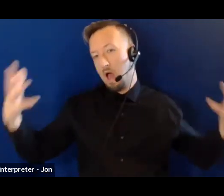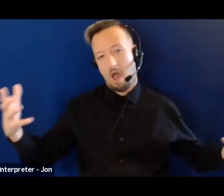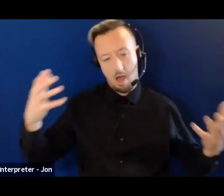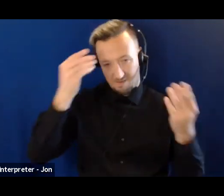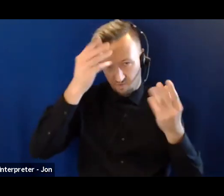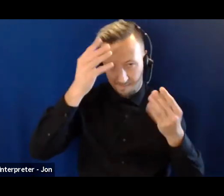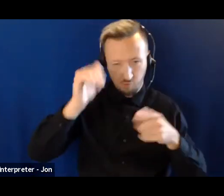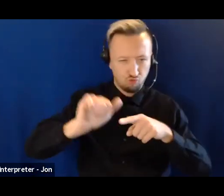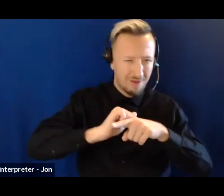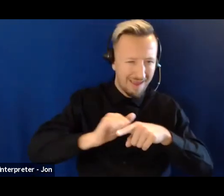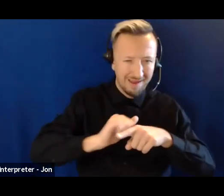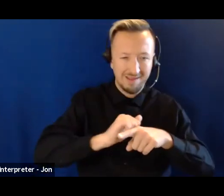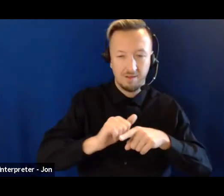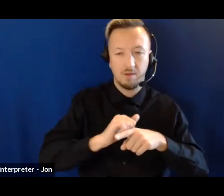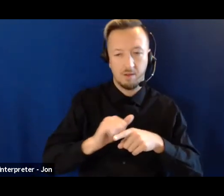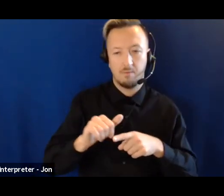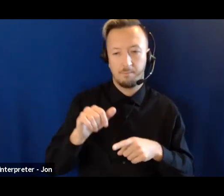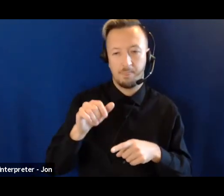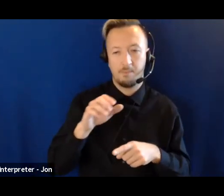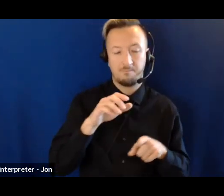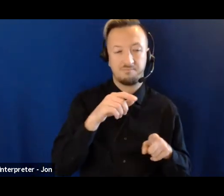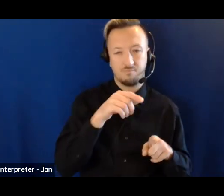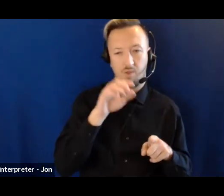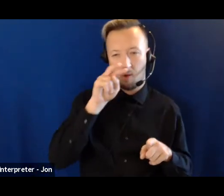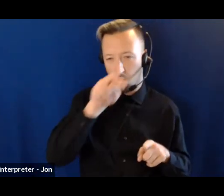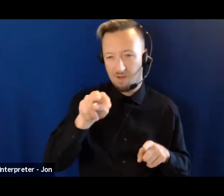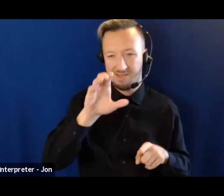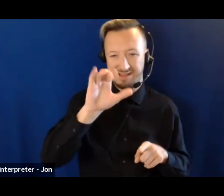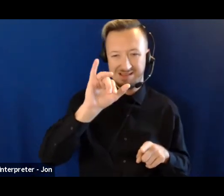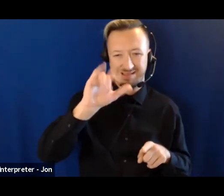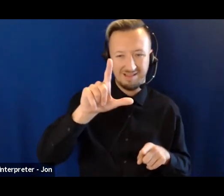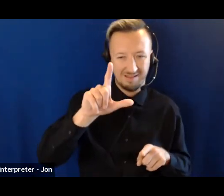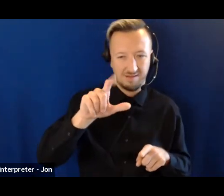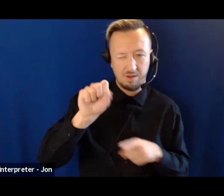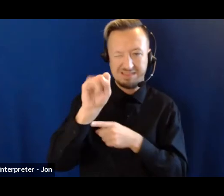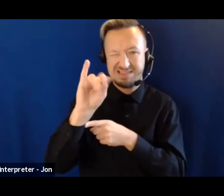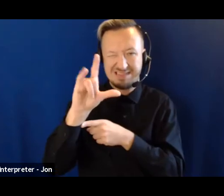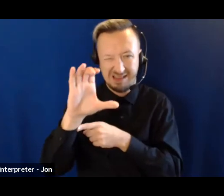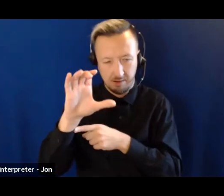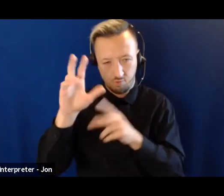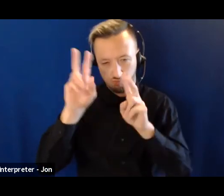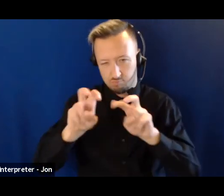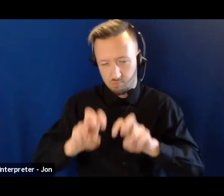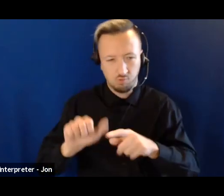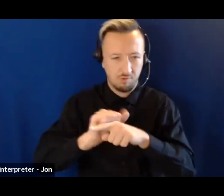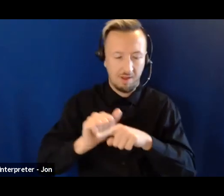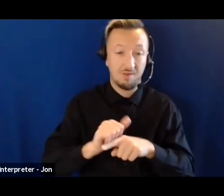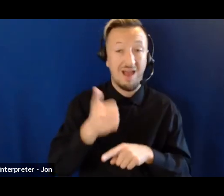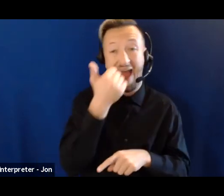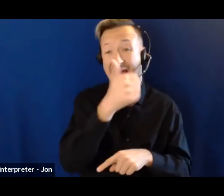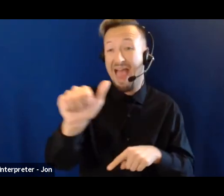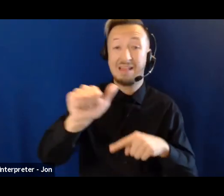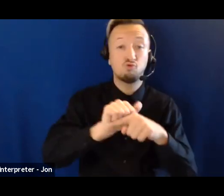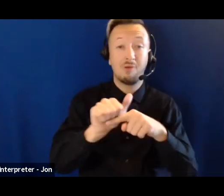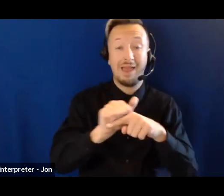the SILCs and do a search for it. And they, you know, any type of training, you pretty much always go back